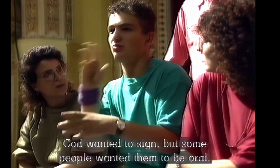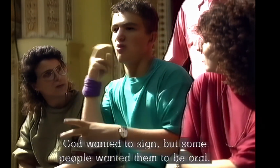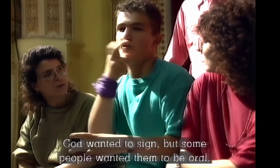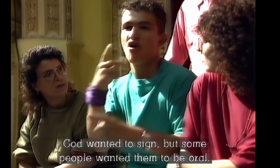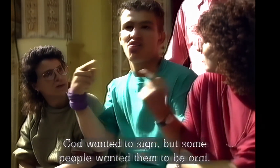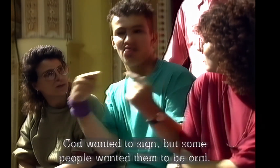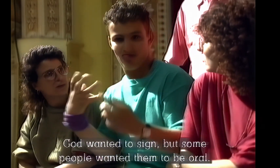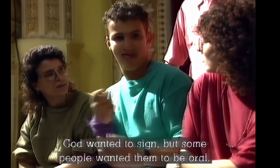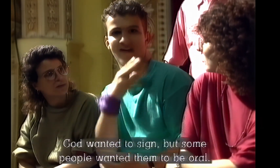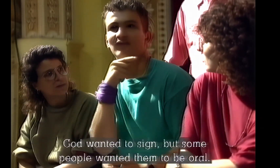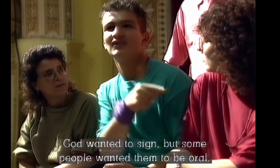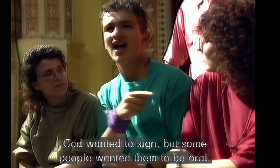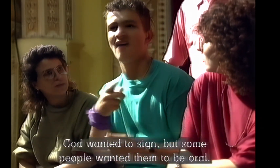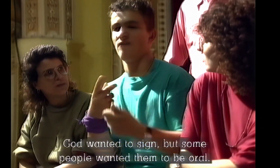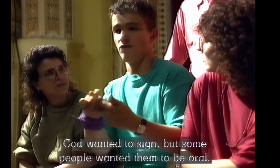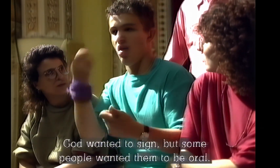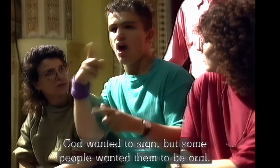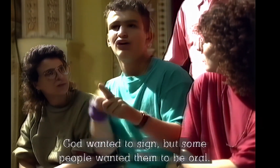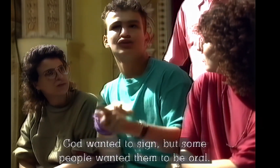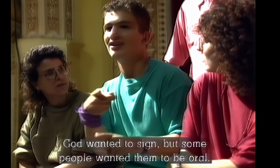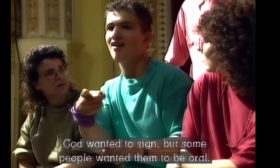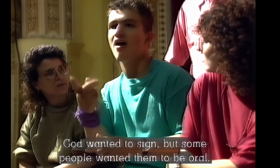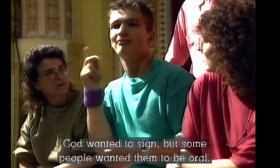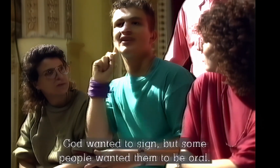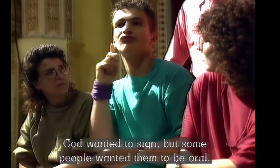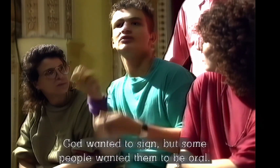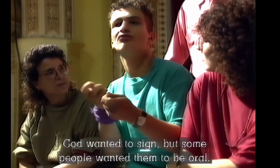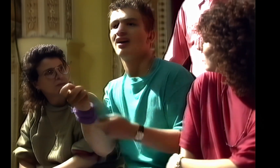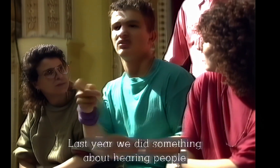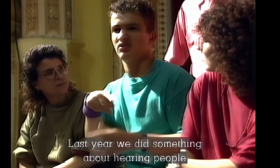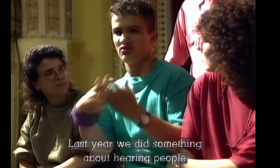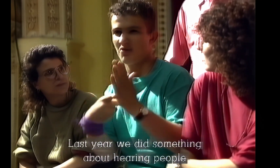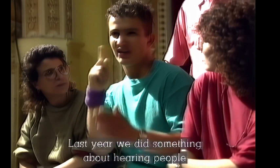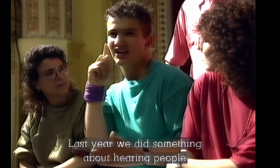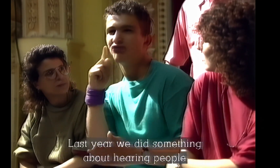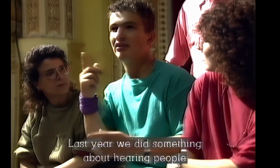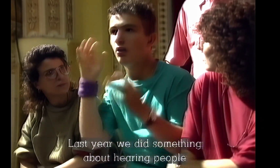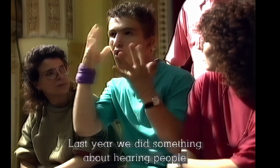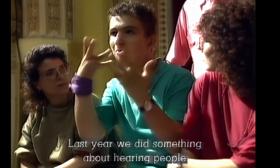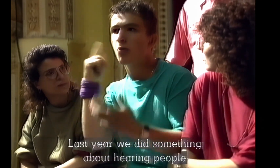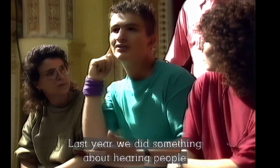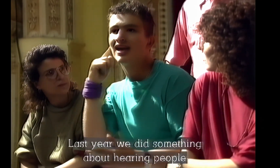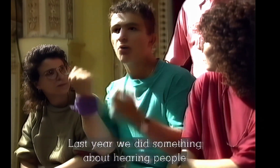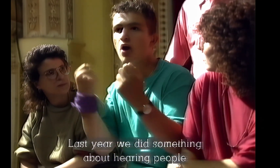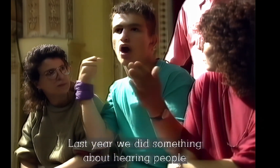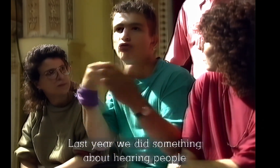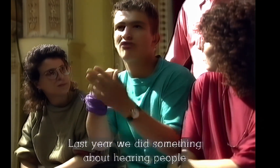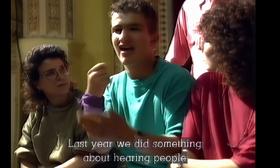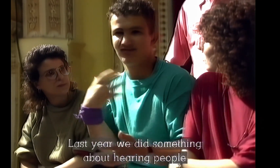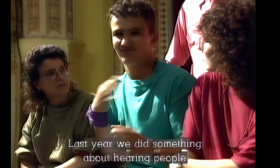sign, but there were people who wanted them to be oral and so on. The thing we did last year was, with a hearing director, it was about hearing people worrying about the